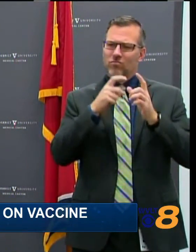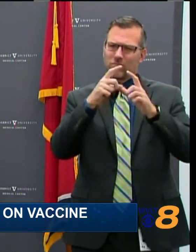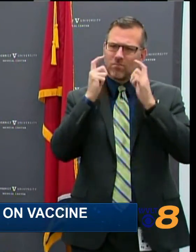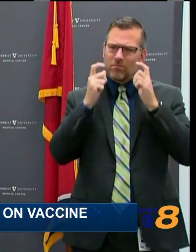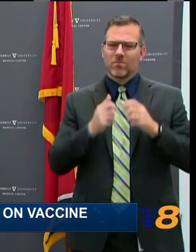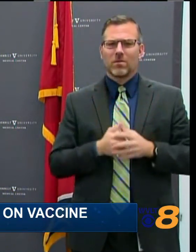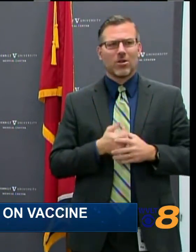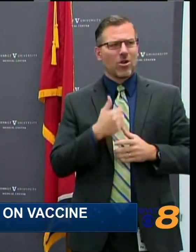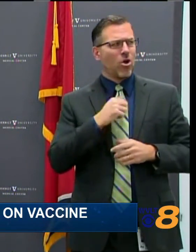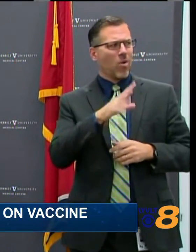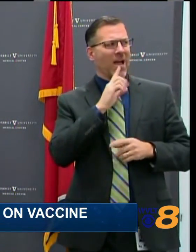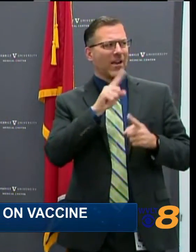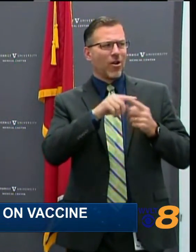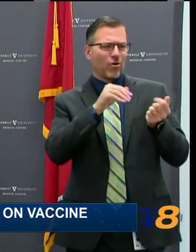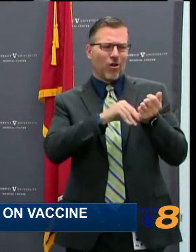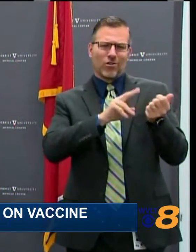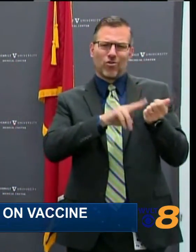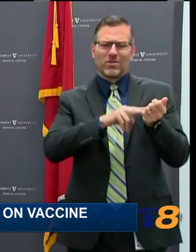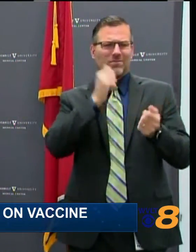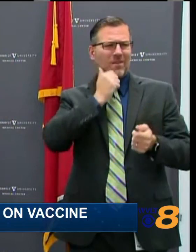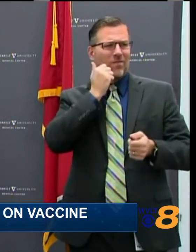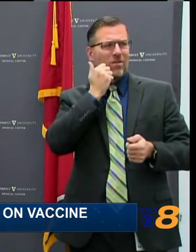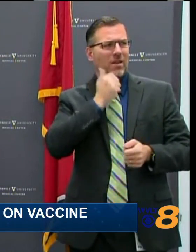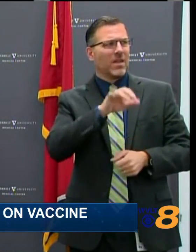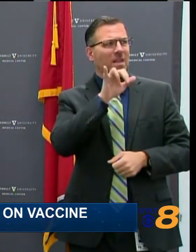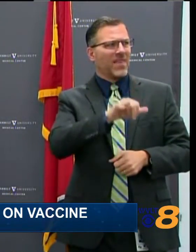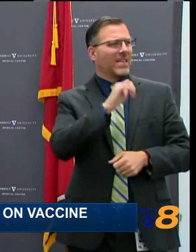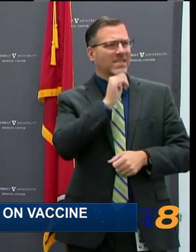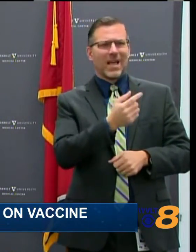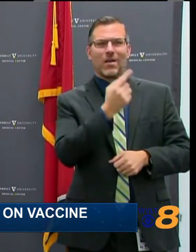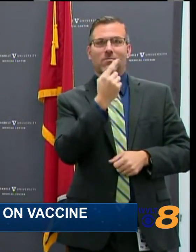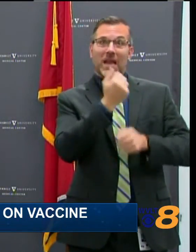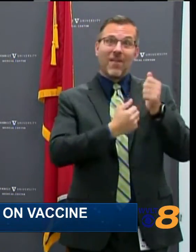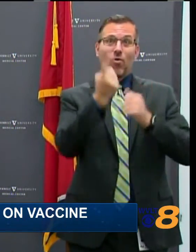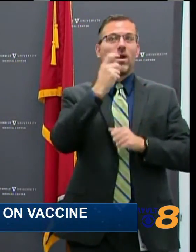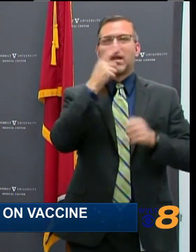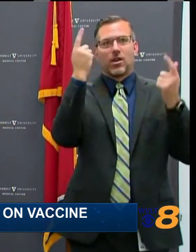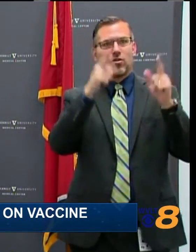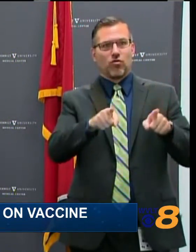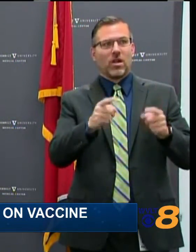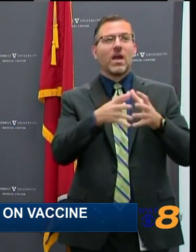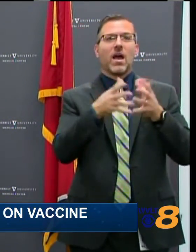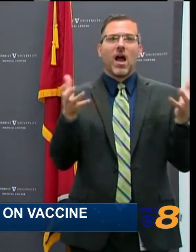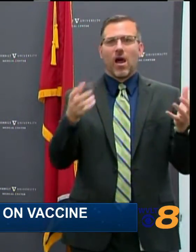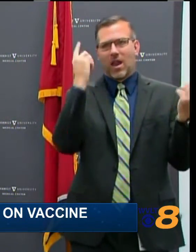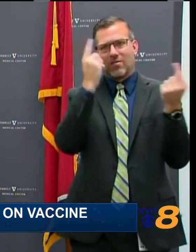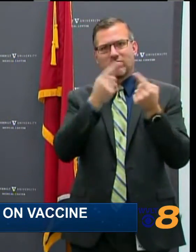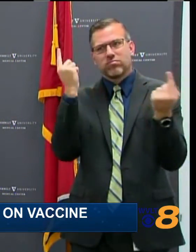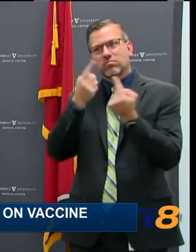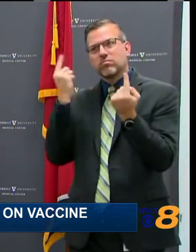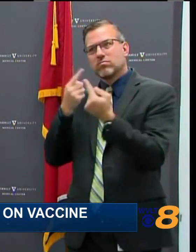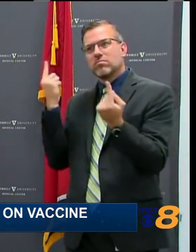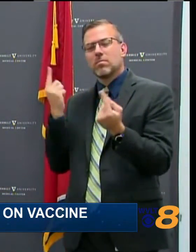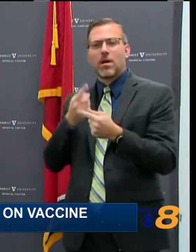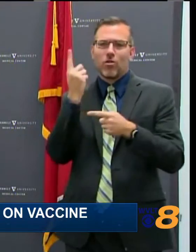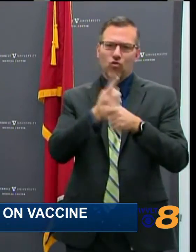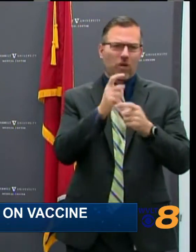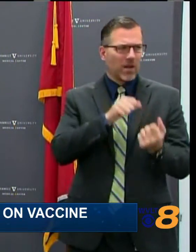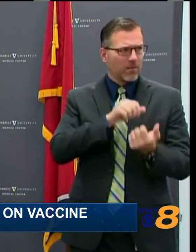to health professionals all the time, and that's not a unified voice. You know that. There's a lot of argument and a lot of dissension about what's the right